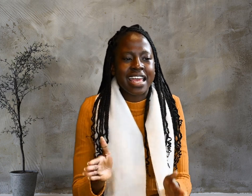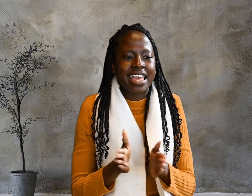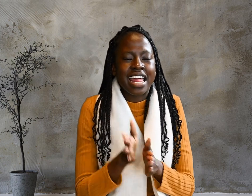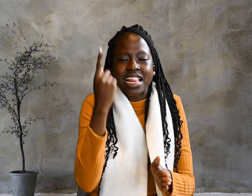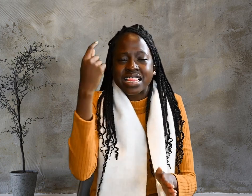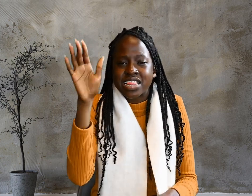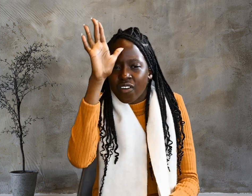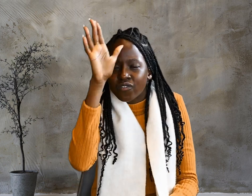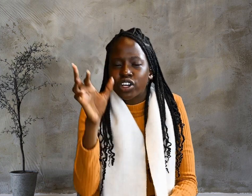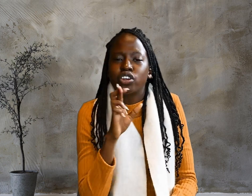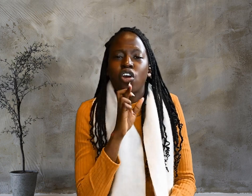the Father are one."